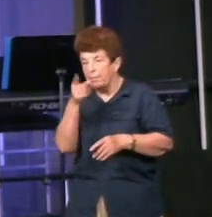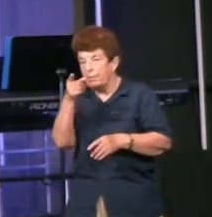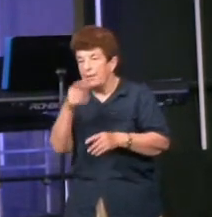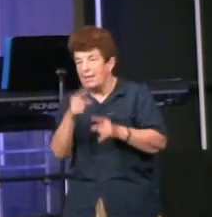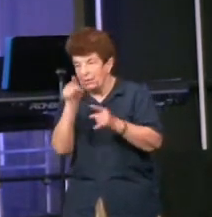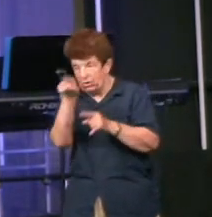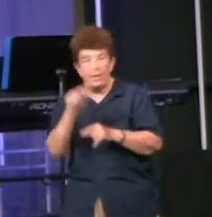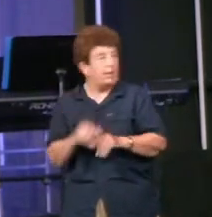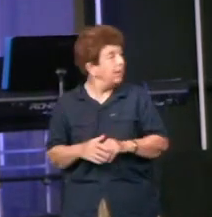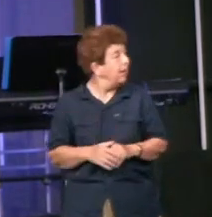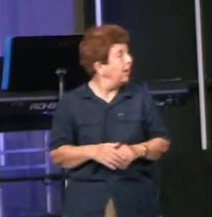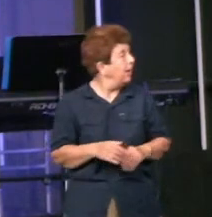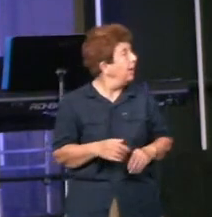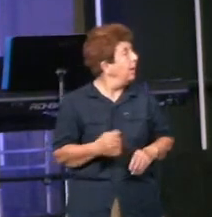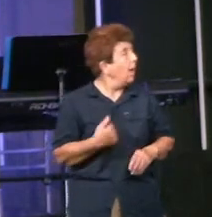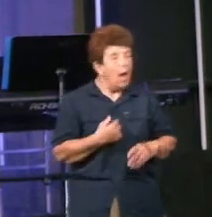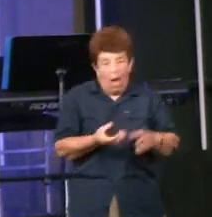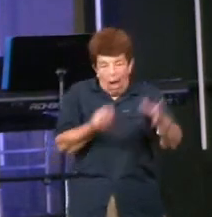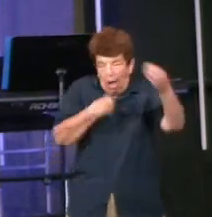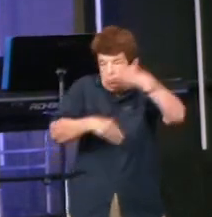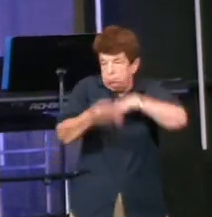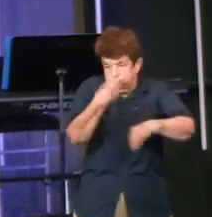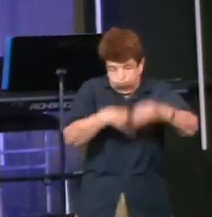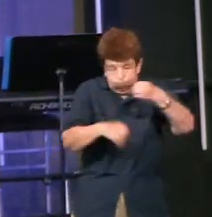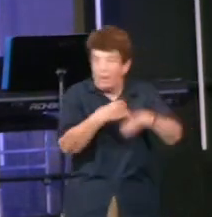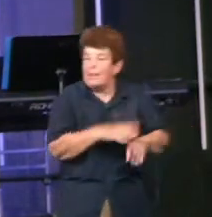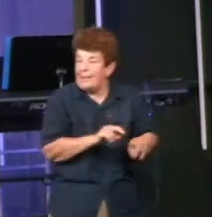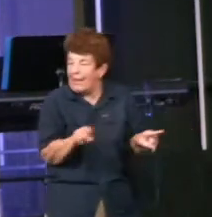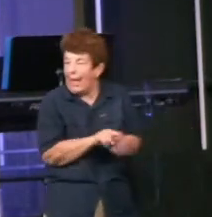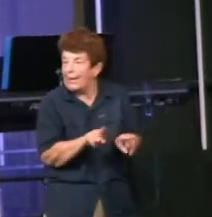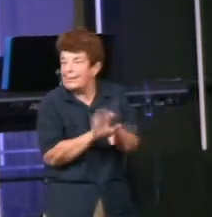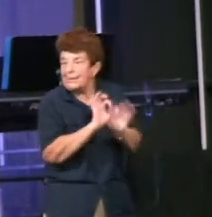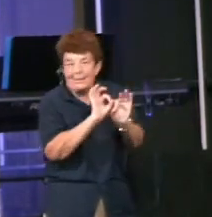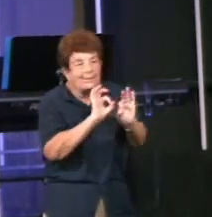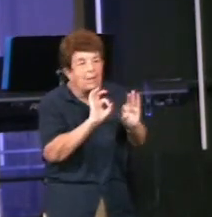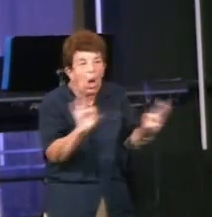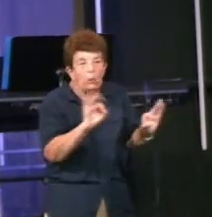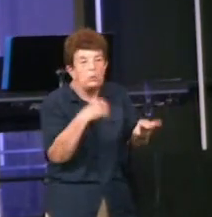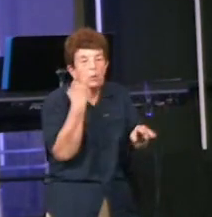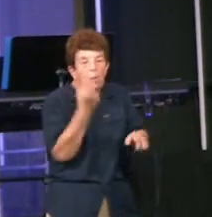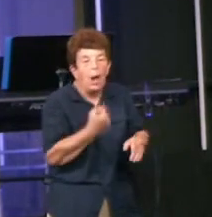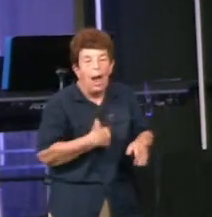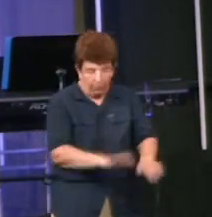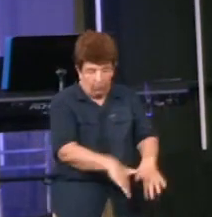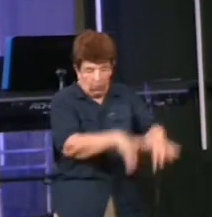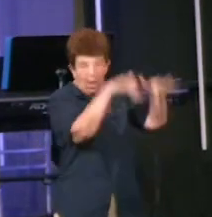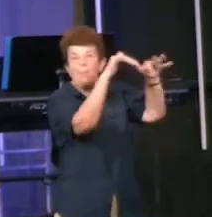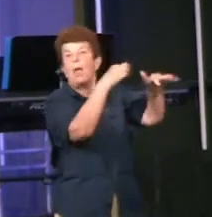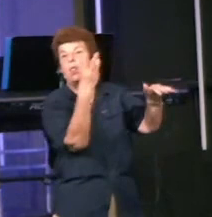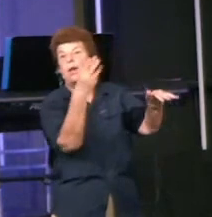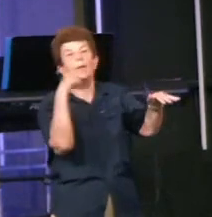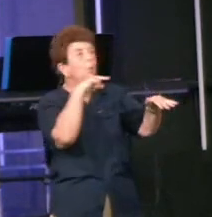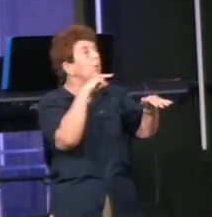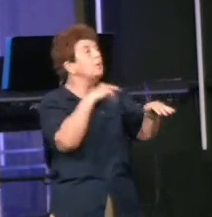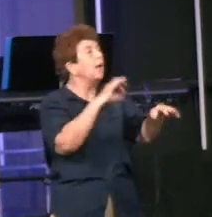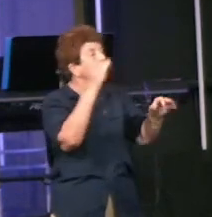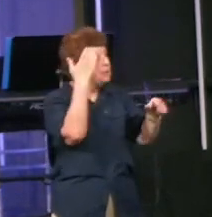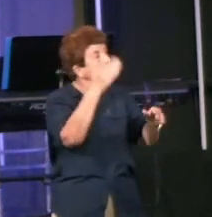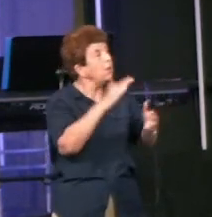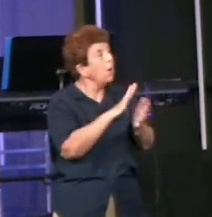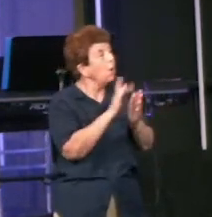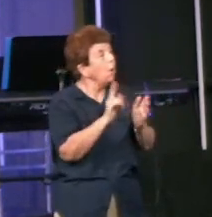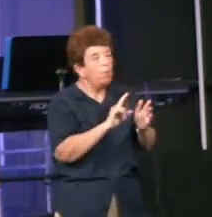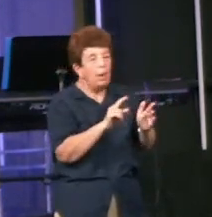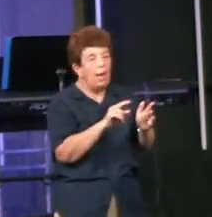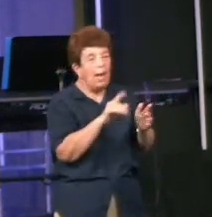does. I consume food like there is no tomorrow. I've grown up in a household of three boys. I don't know how much